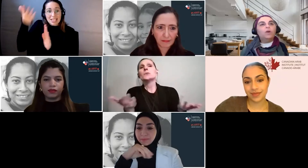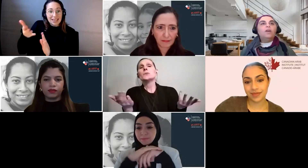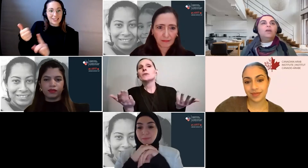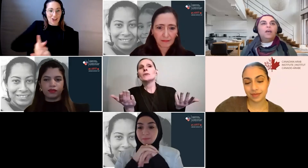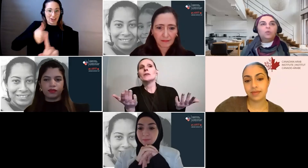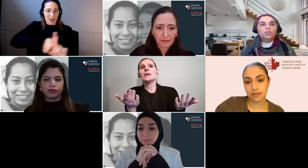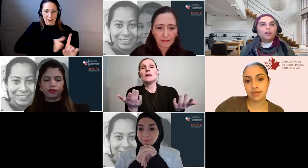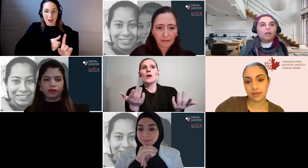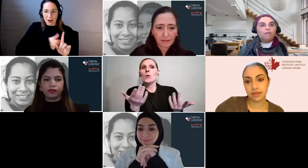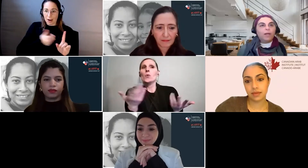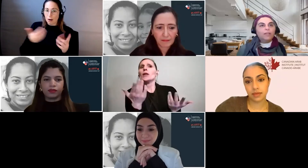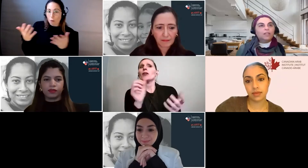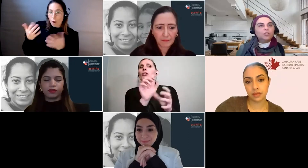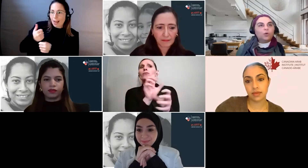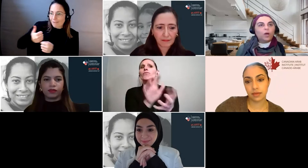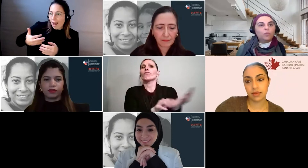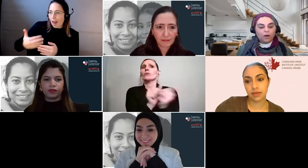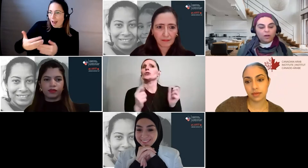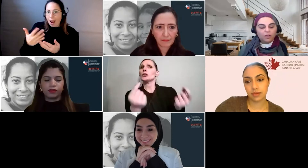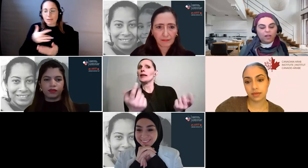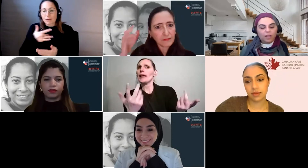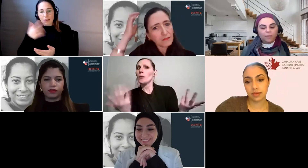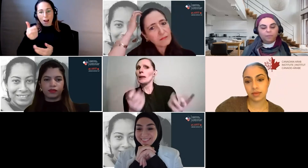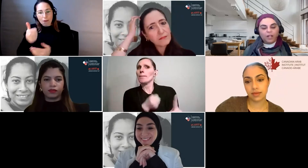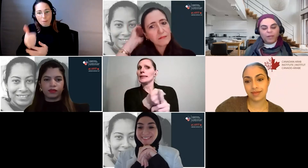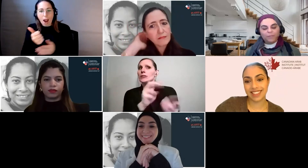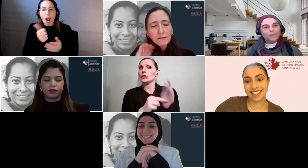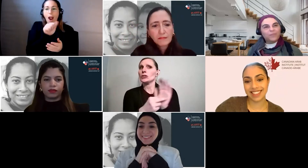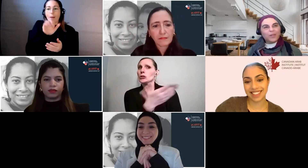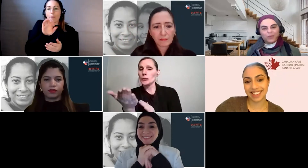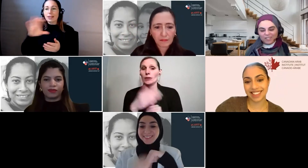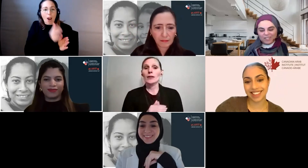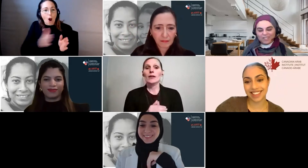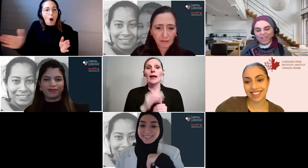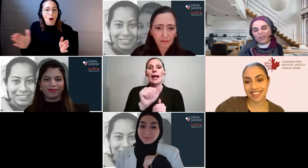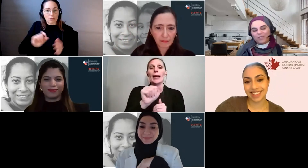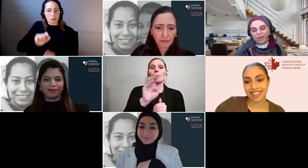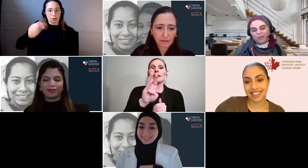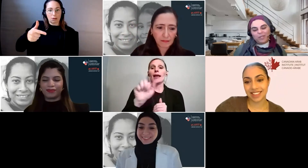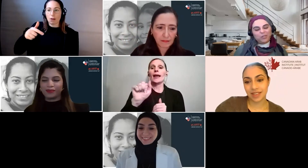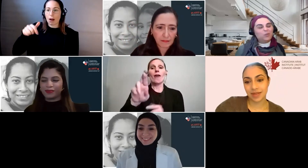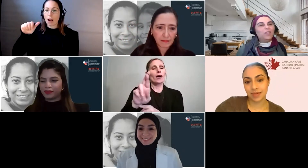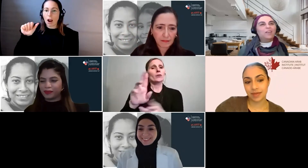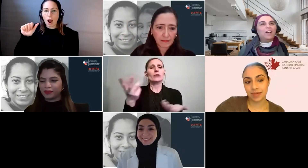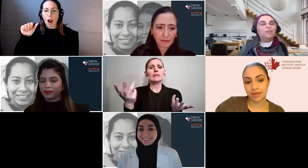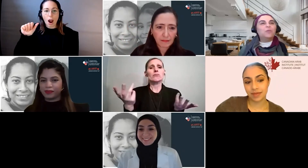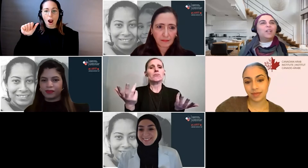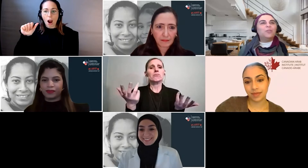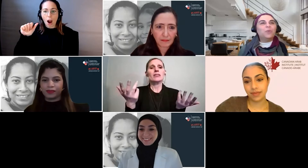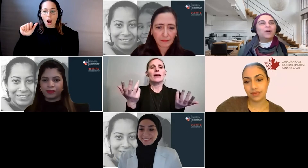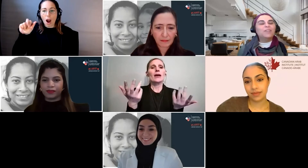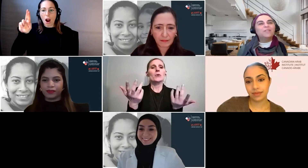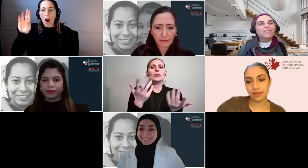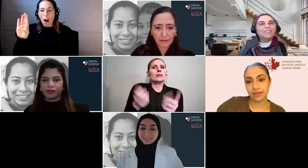you. And we'll start alphabetically. So Abrar, tell me, what does the title of this panel mean to you, and how does it relate